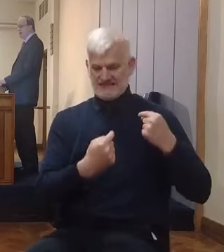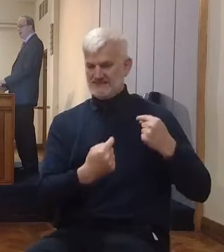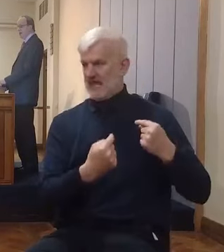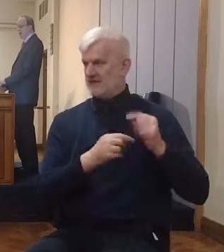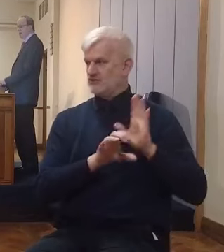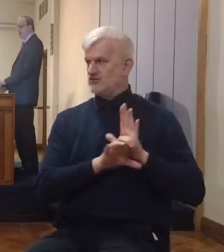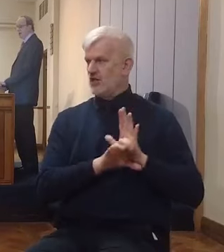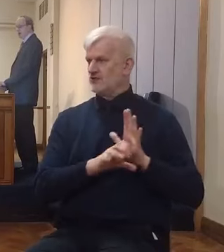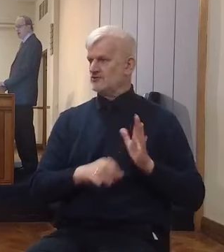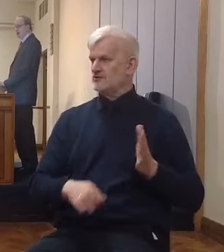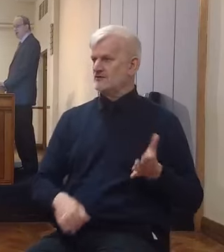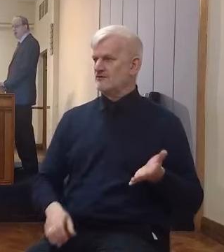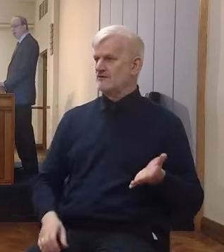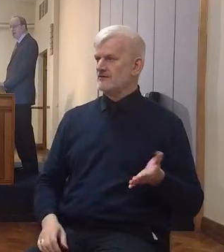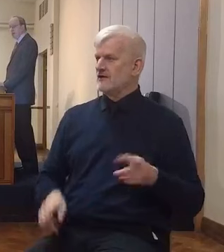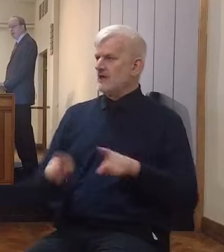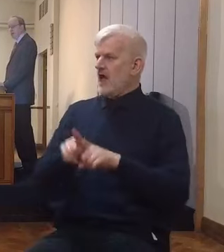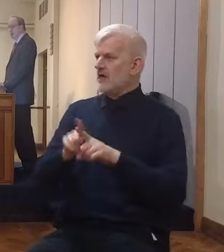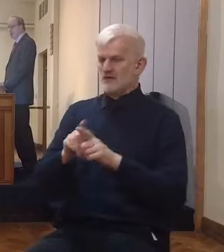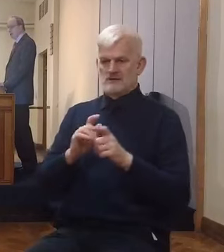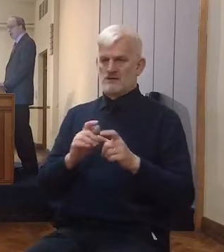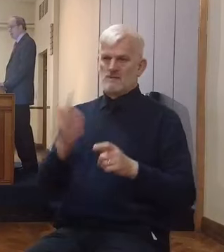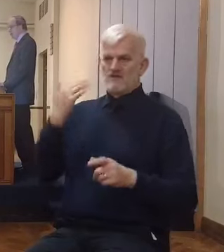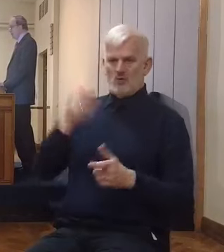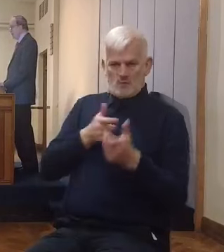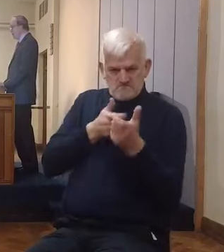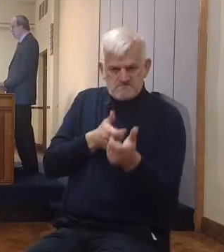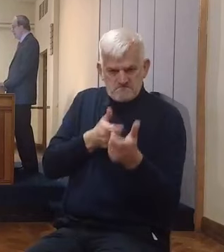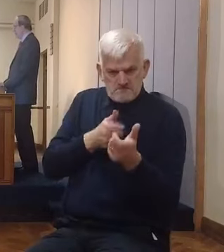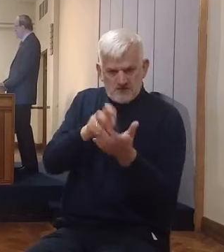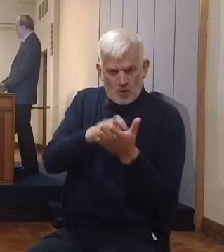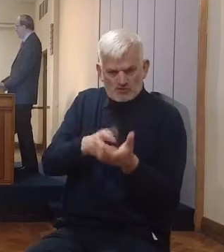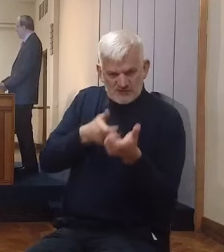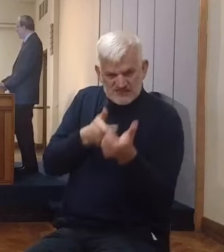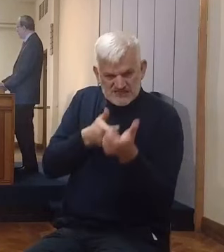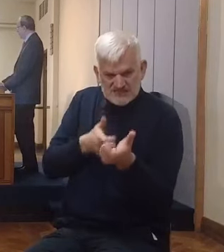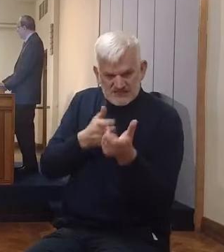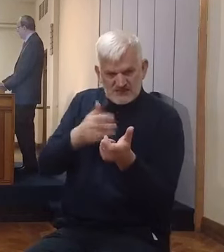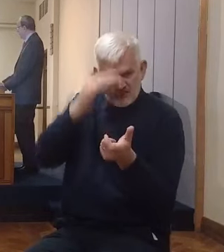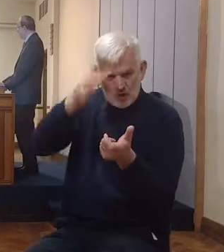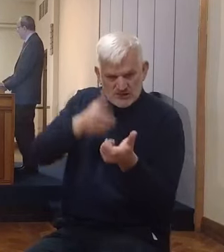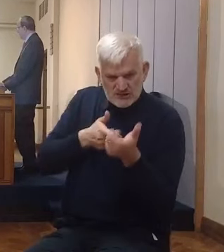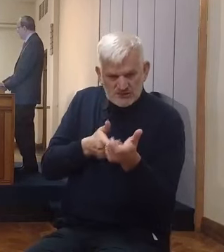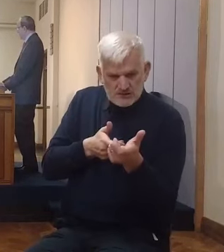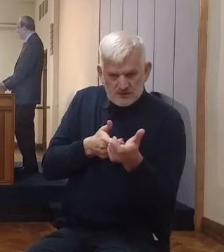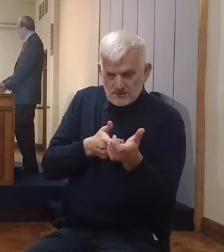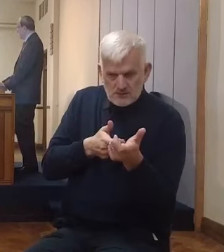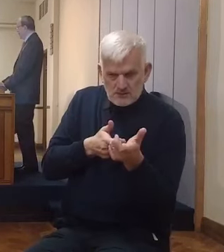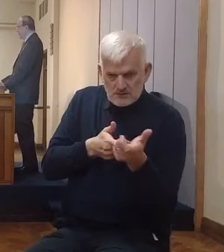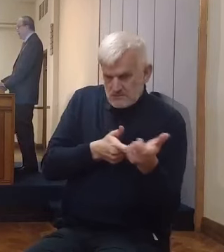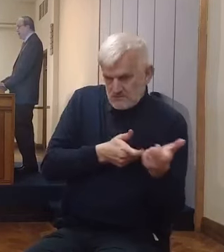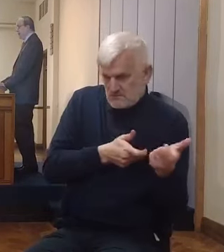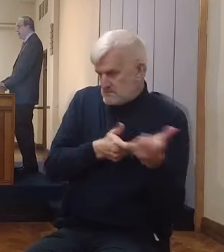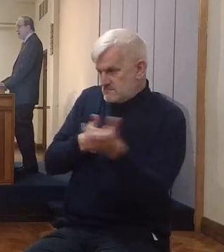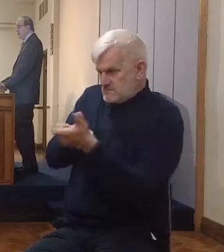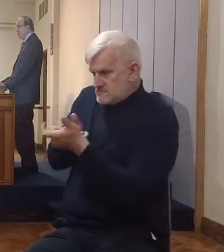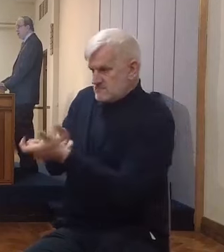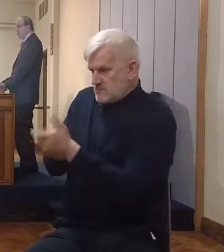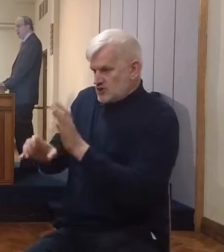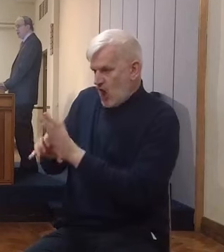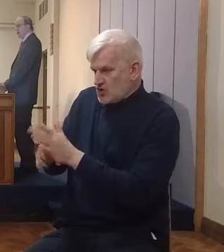militant atheism are turned upon religion, and there's a direct assault. Suddenly